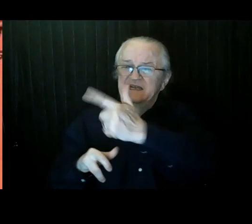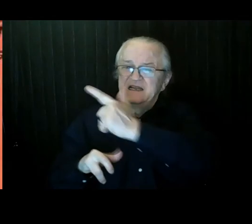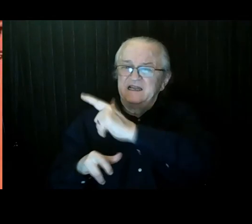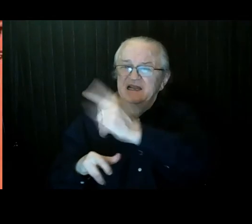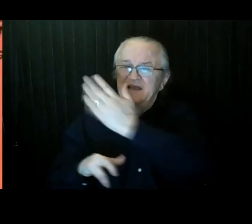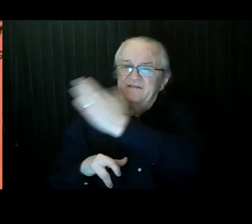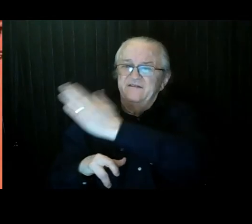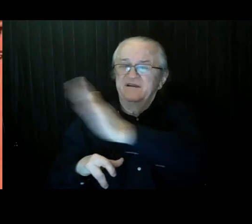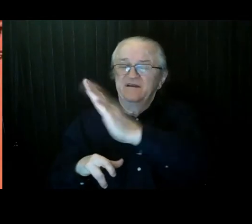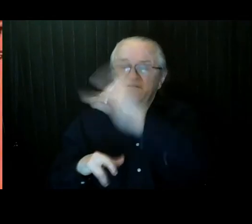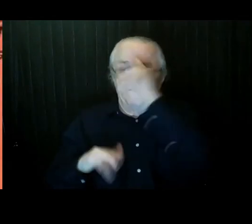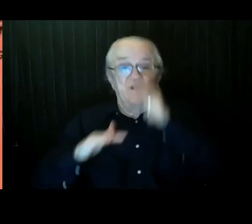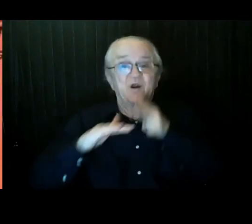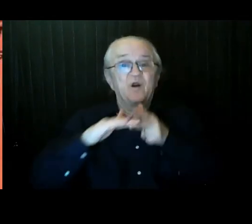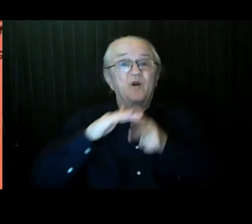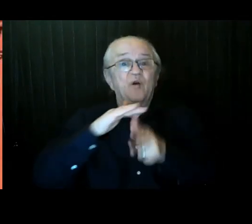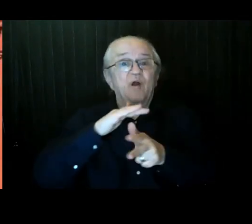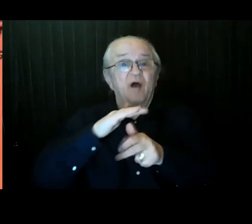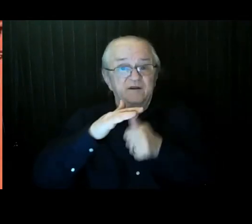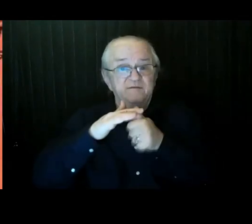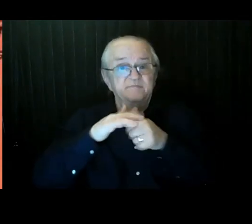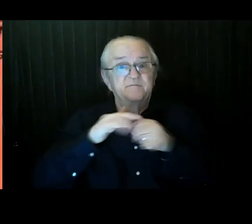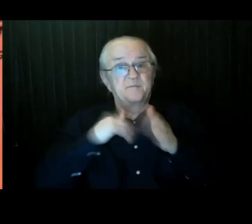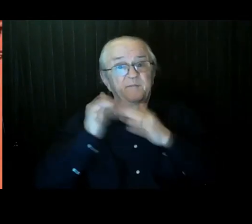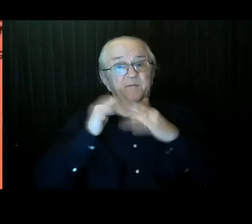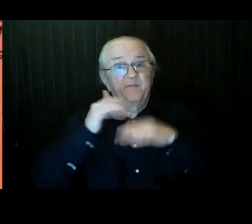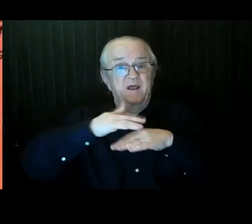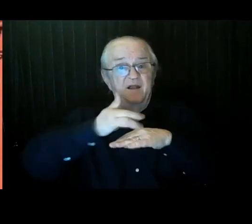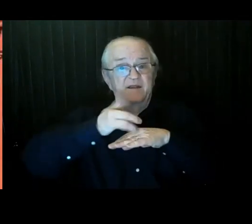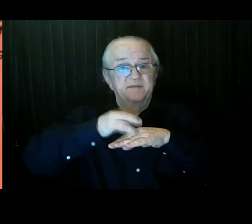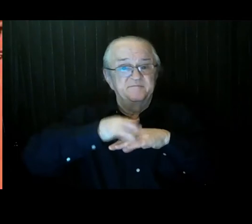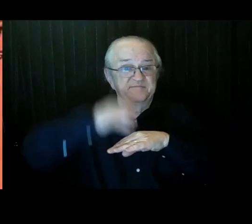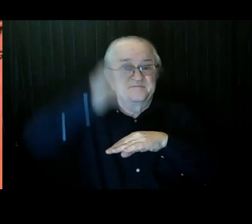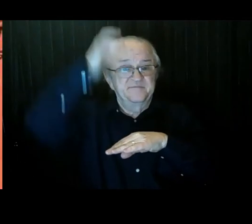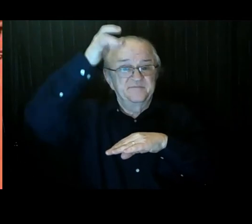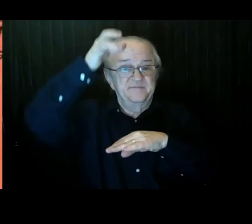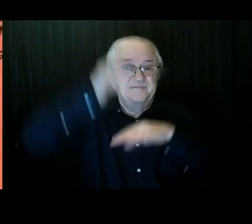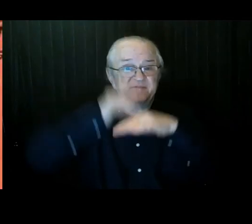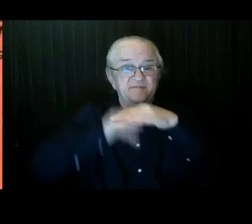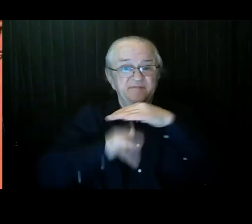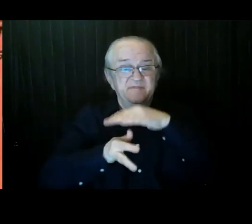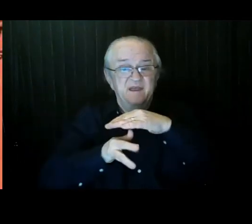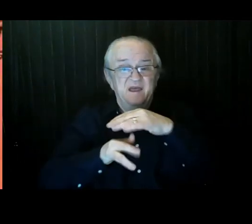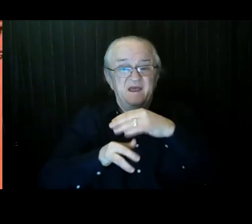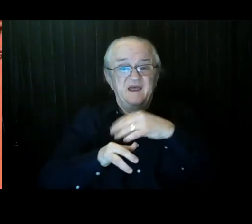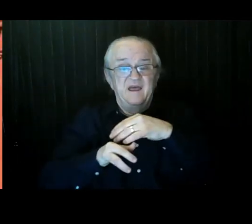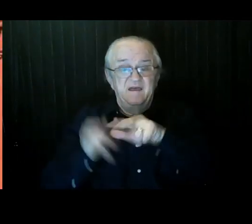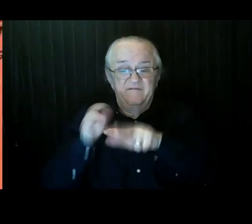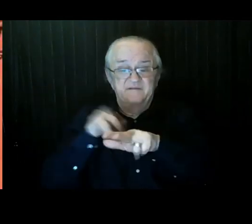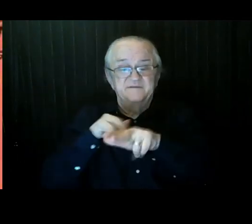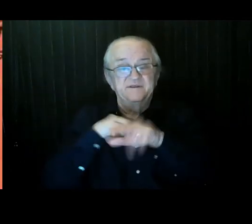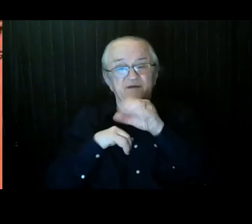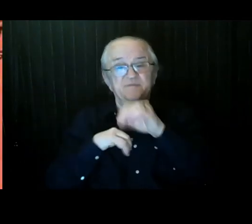into the garage parking beneath the City Center. So I quickly maneuvered in a bit of a panic, got in the right left lane, the rightmost left